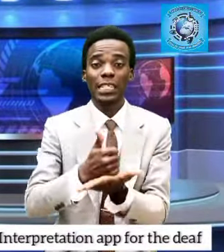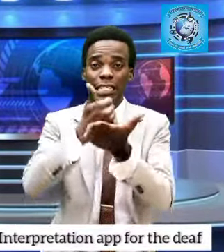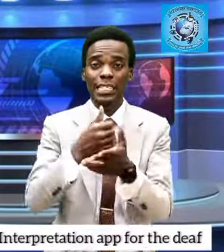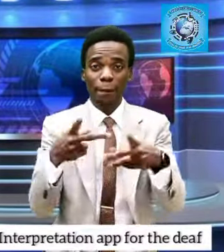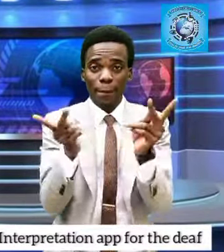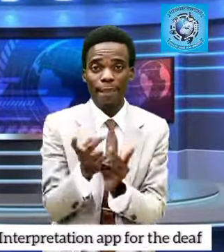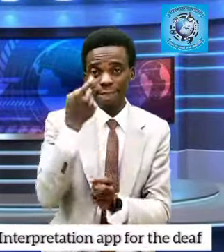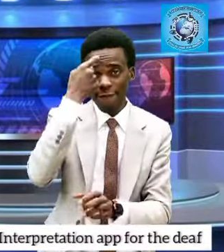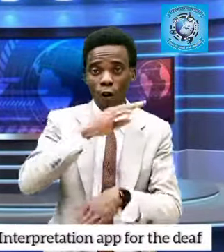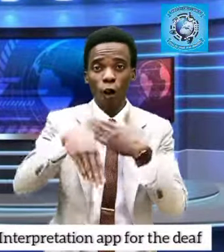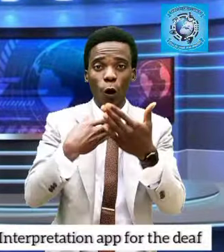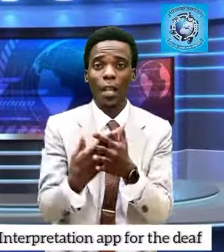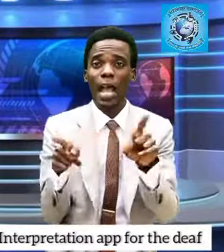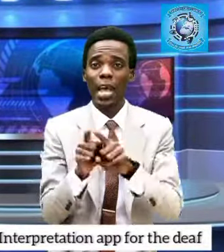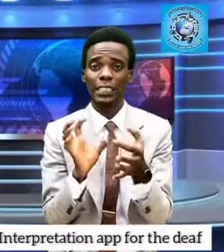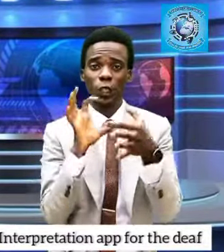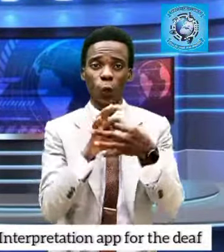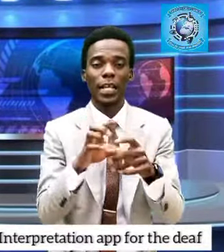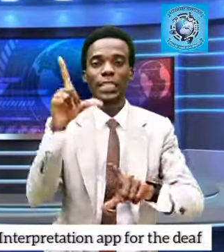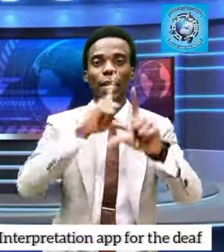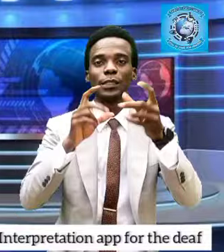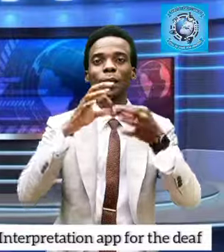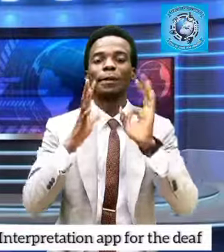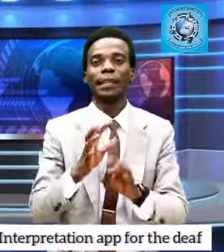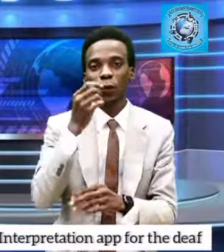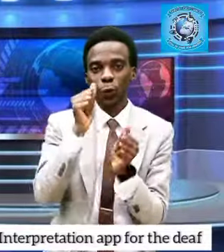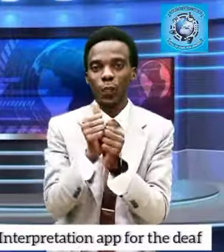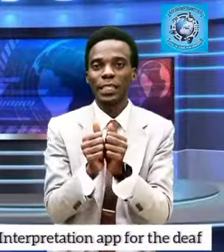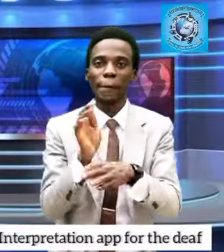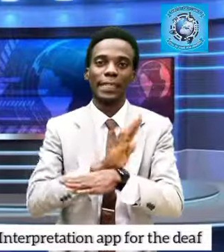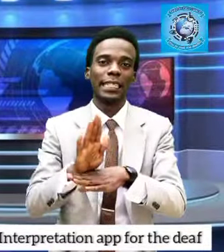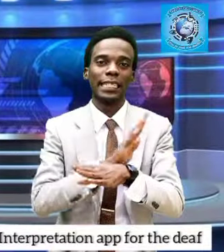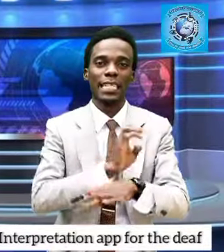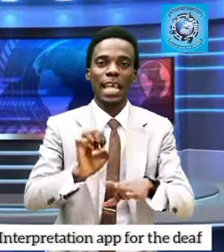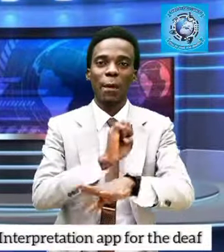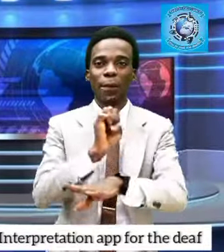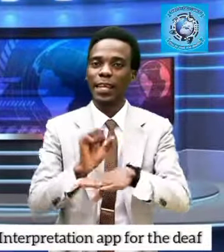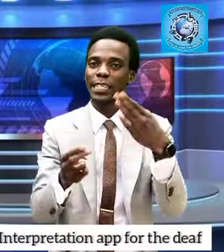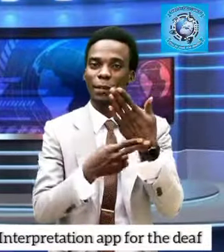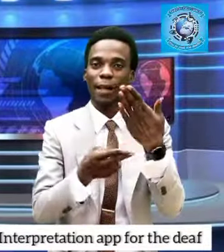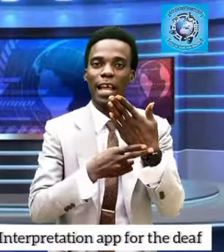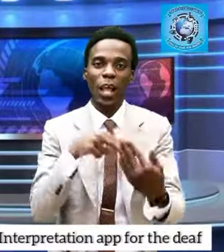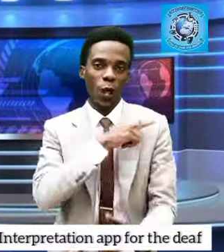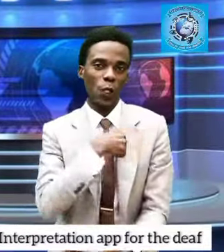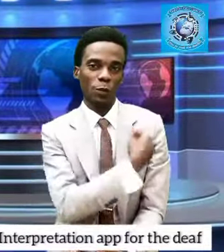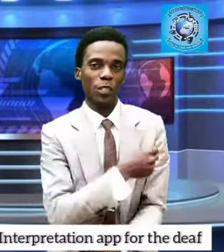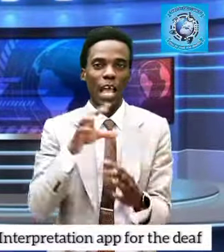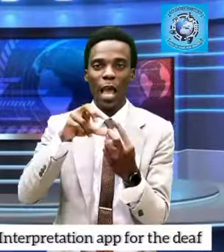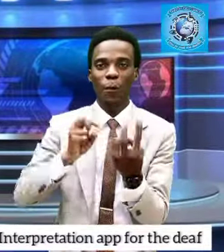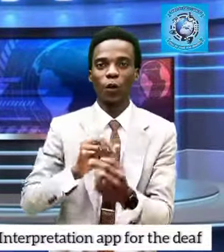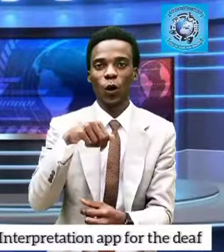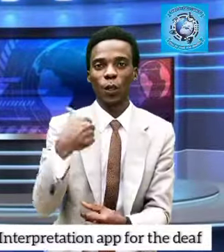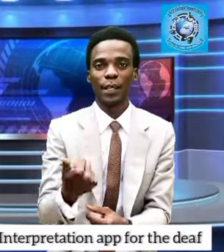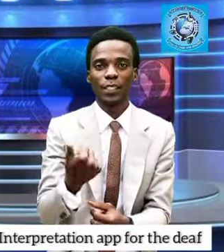platform for all as it connects sign language interpreters with businesses, employers, banks, hospitals, among